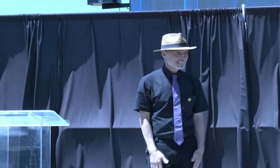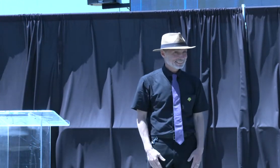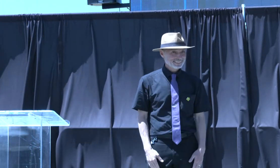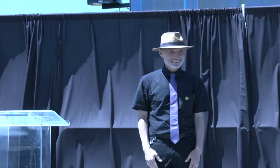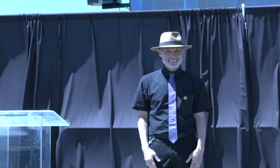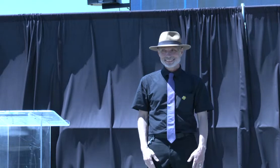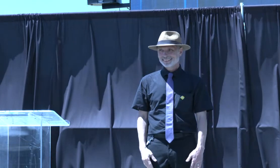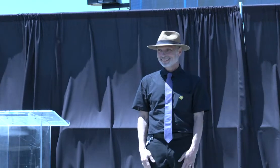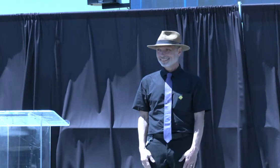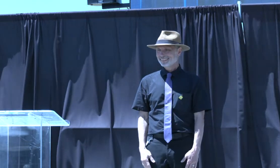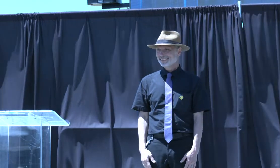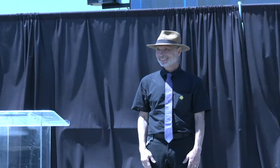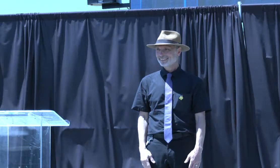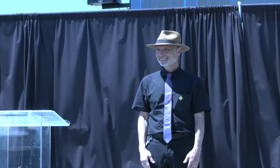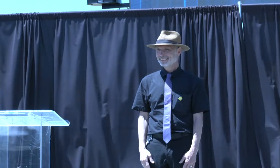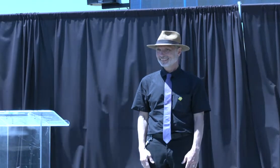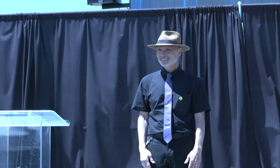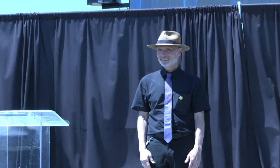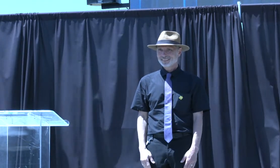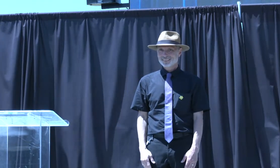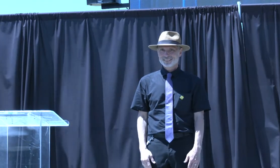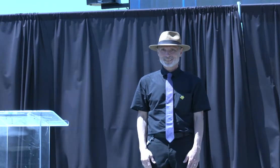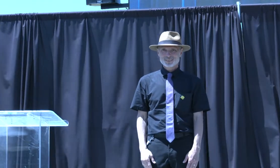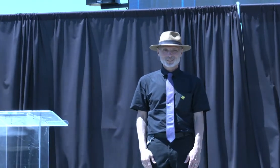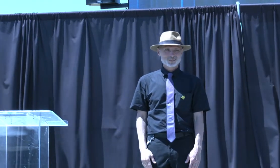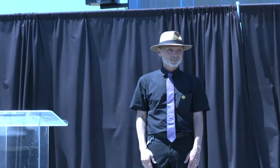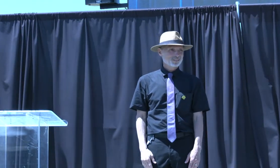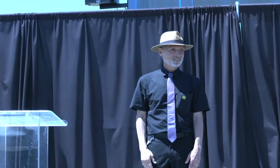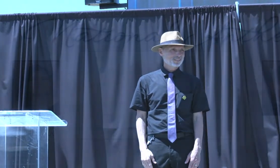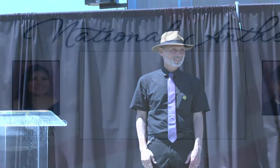Aurelina Arbarca, and Rishav Singh.